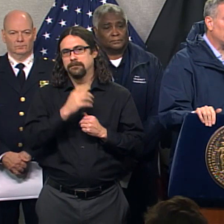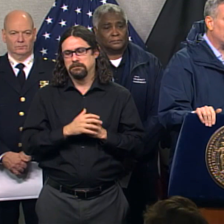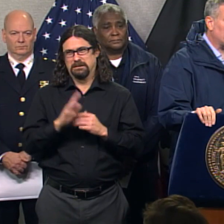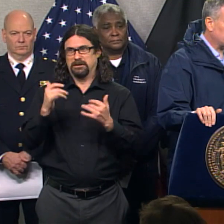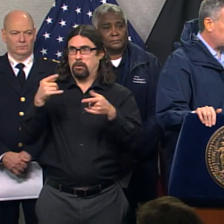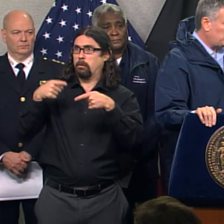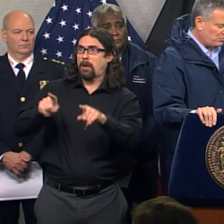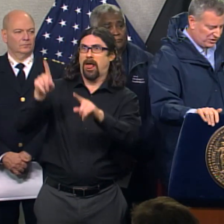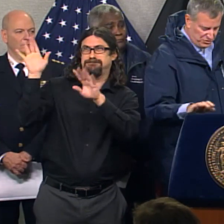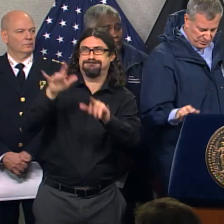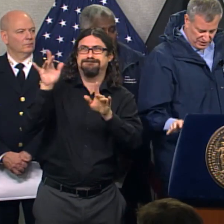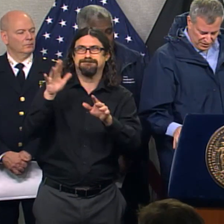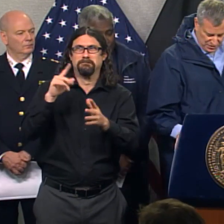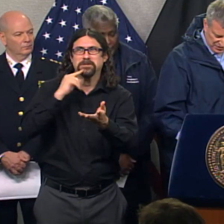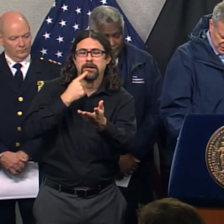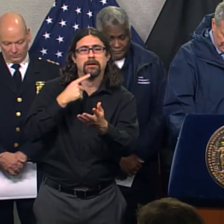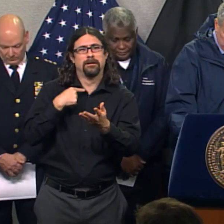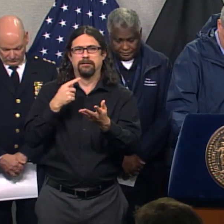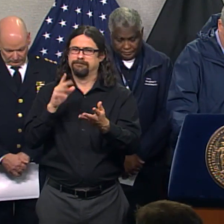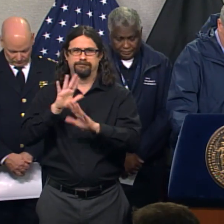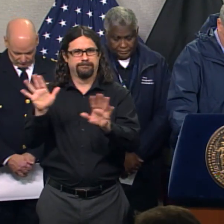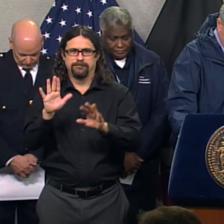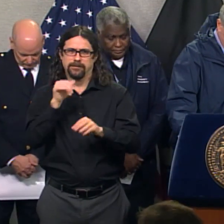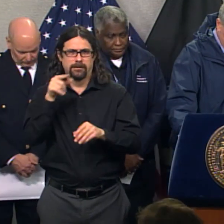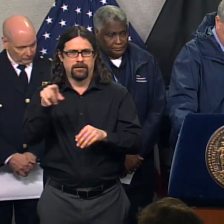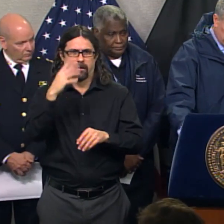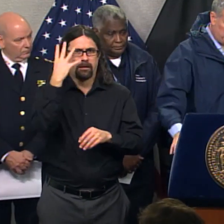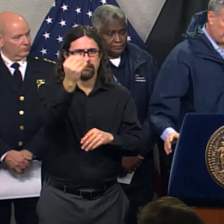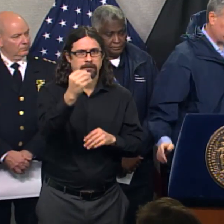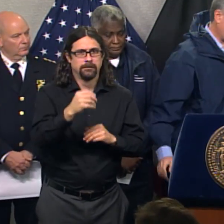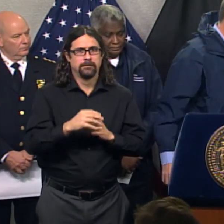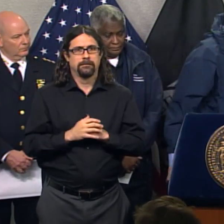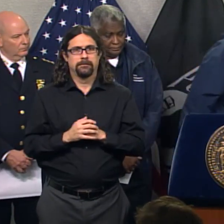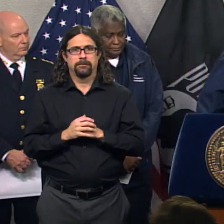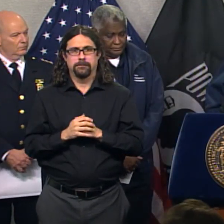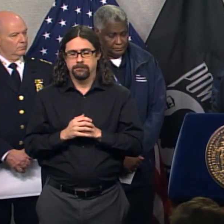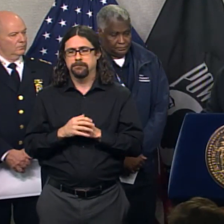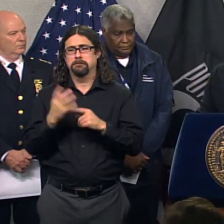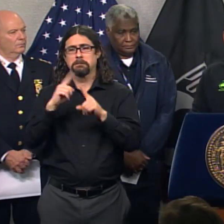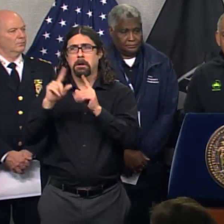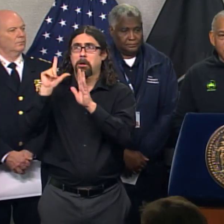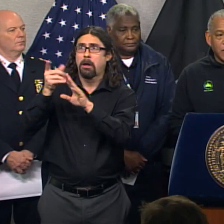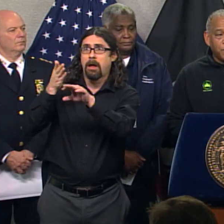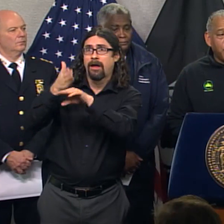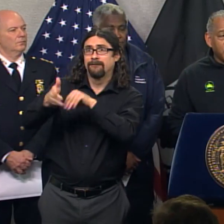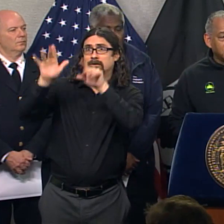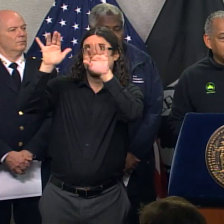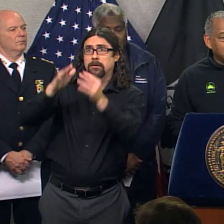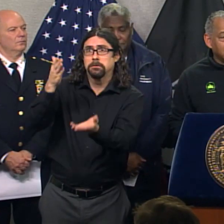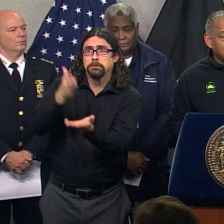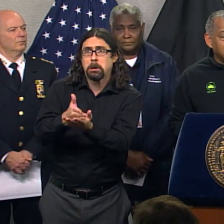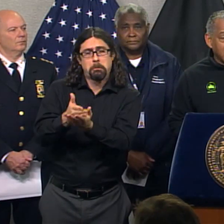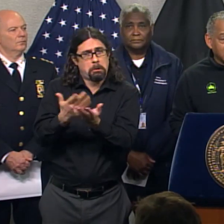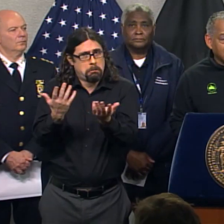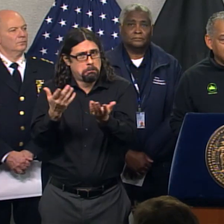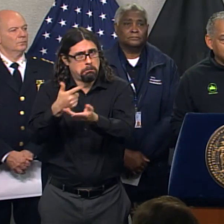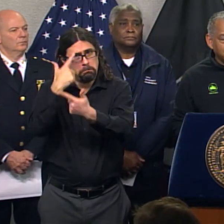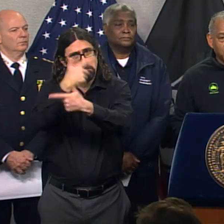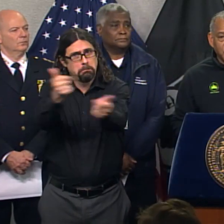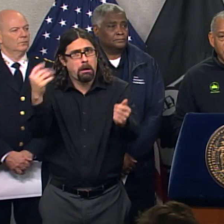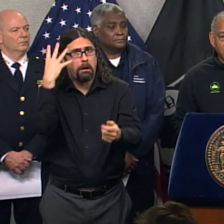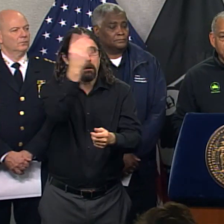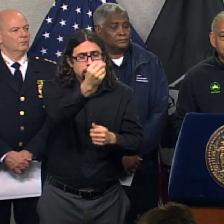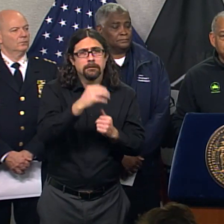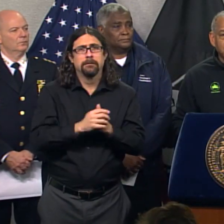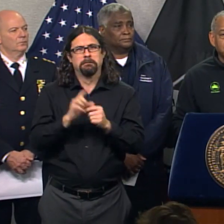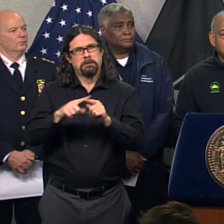really good thing. Mitch, why don't you speak to the specifics of how you're handling it? Parks are not closed, but